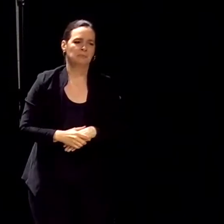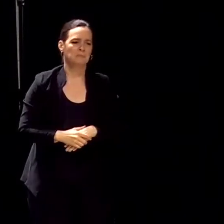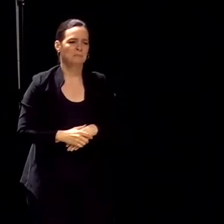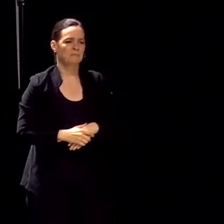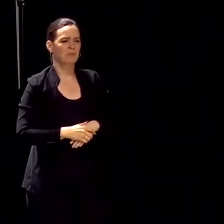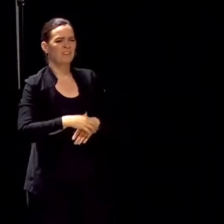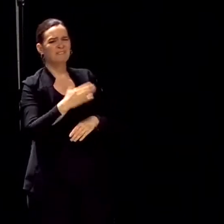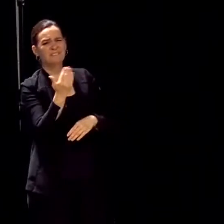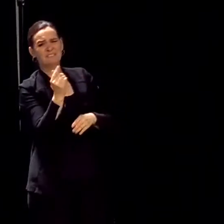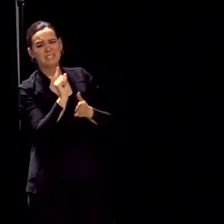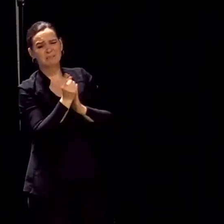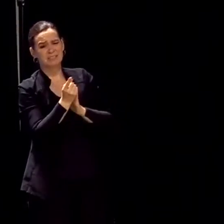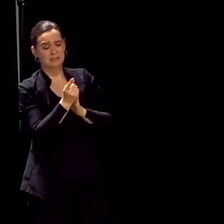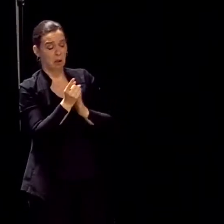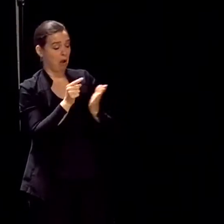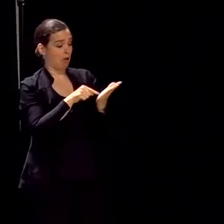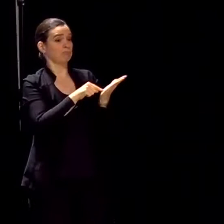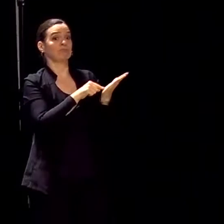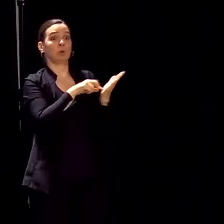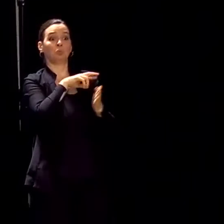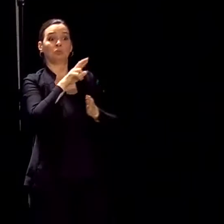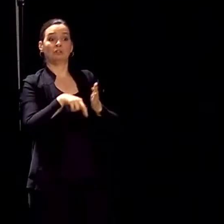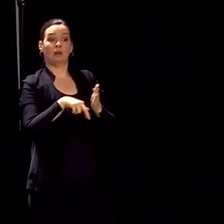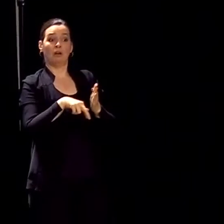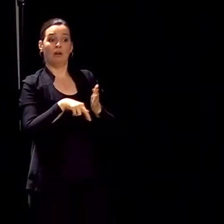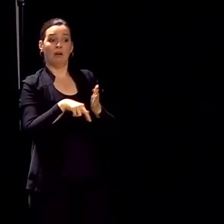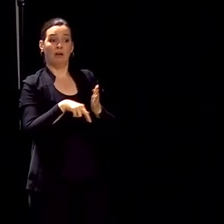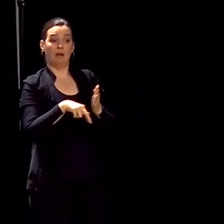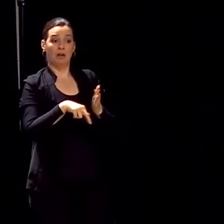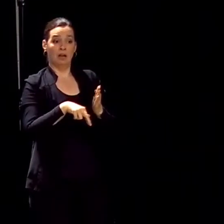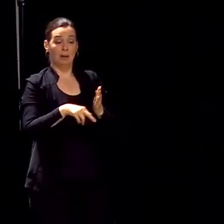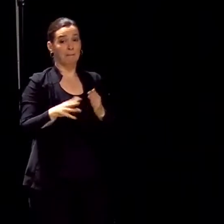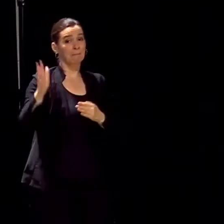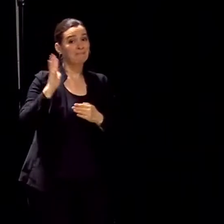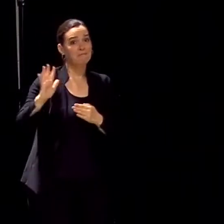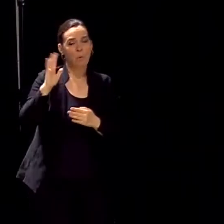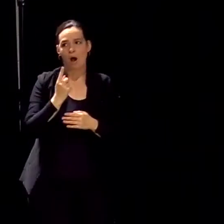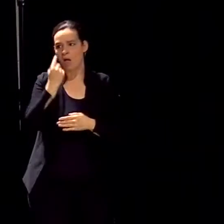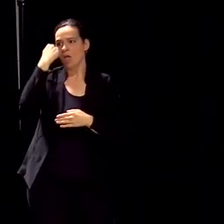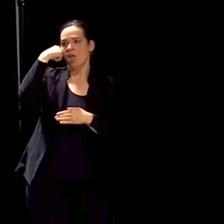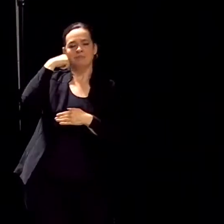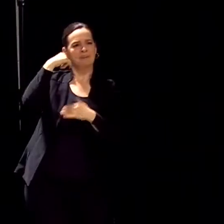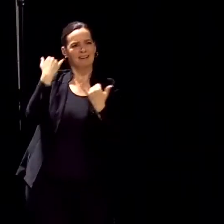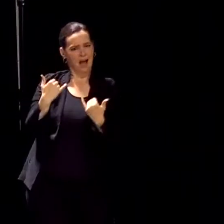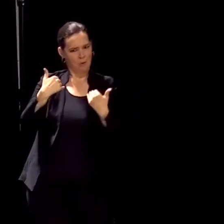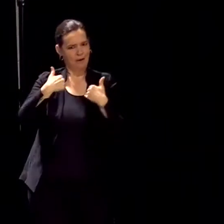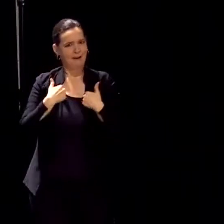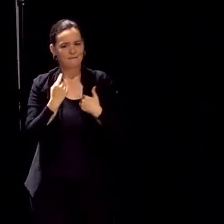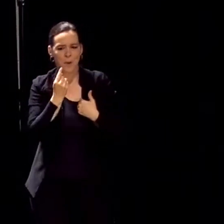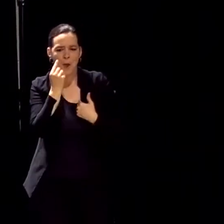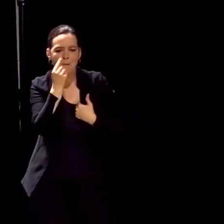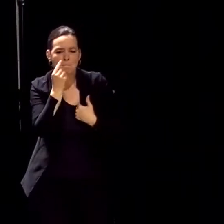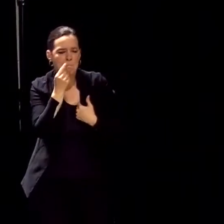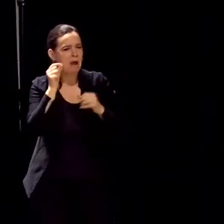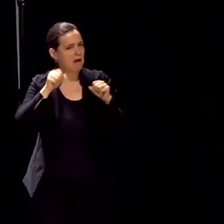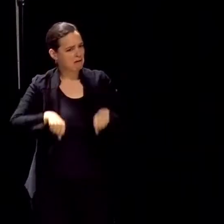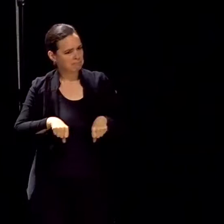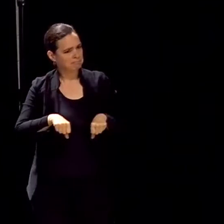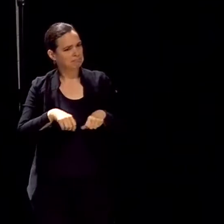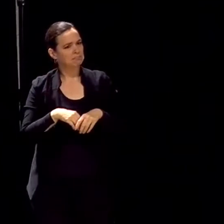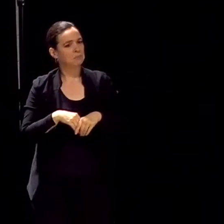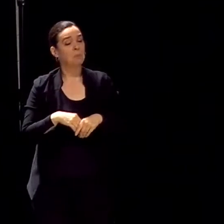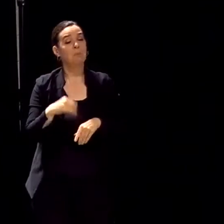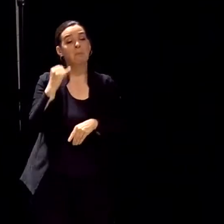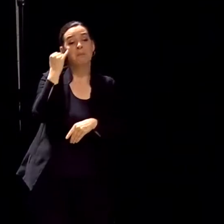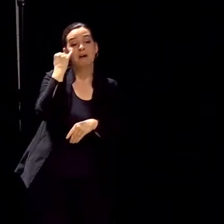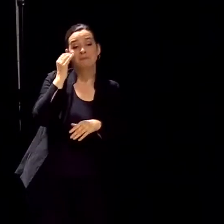minutes, not the intrusive swab before, but the only way we can hit these numbers is if parents are